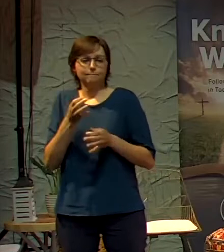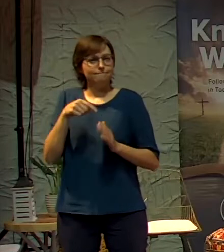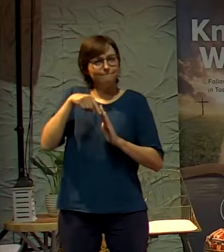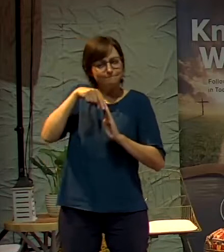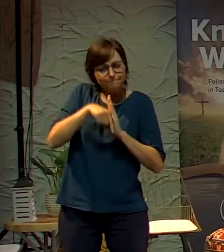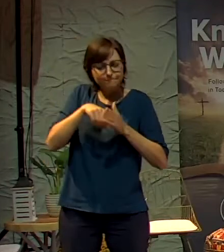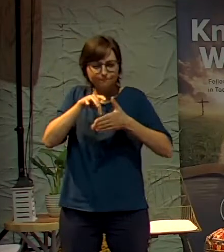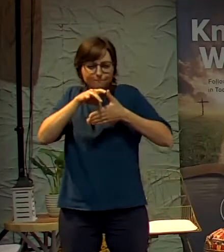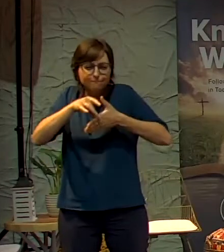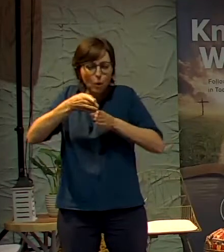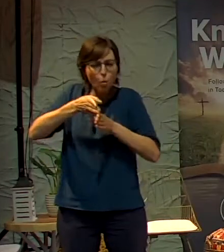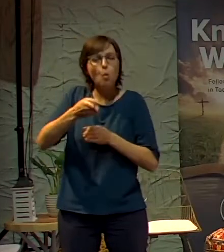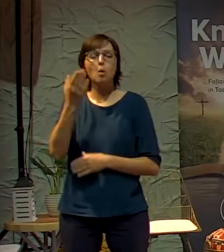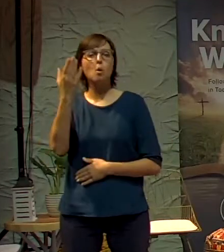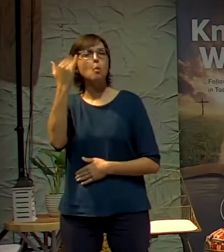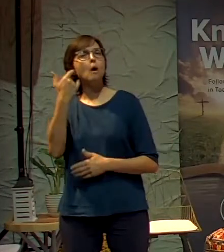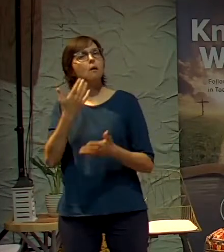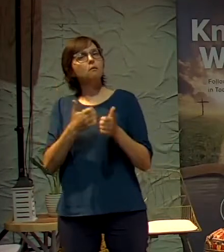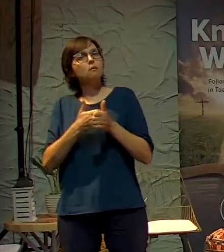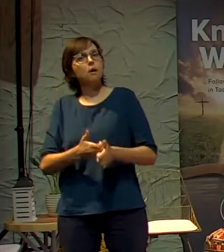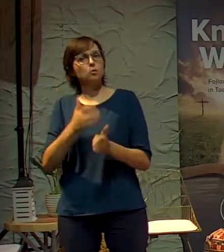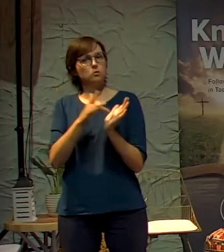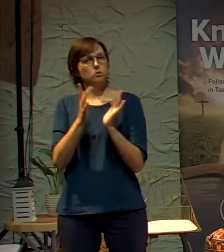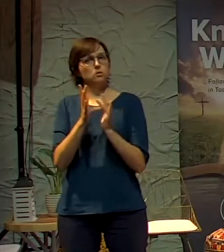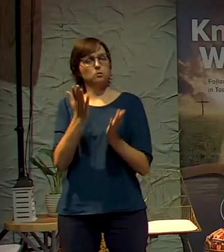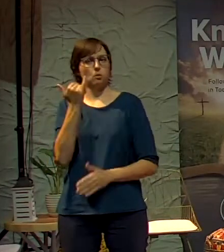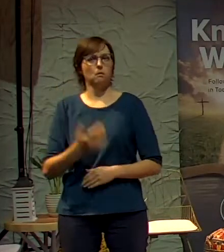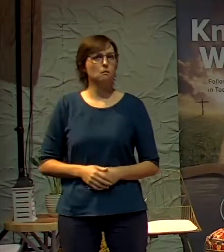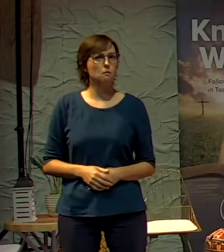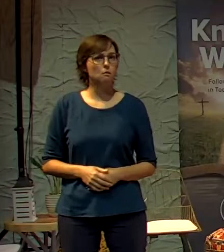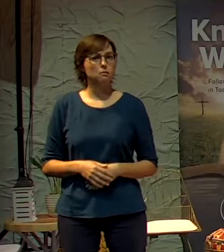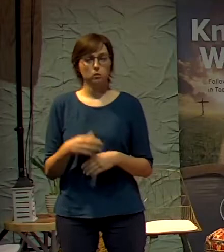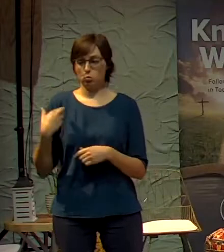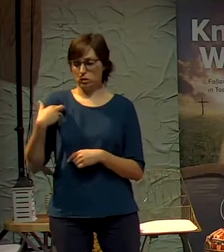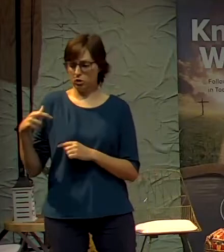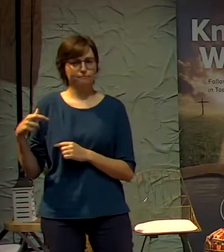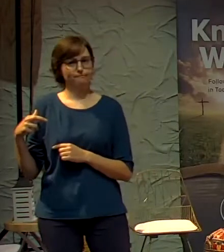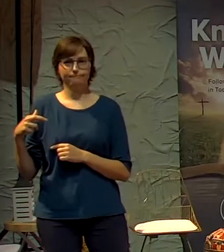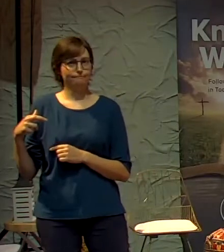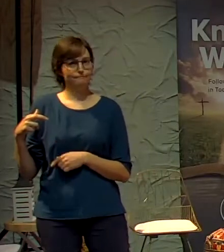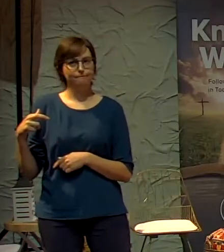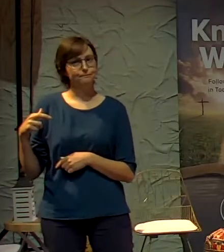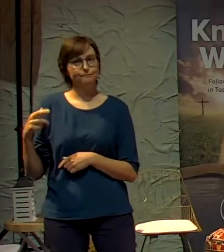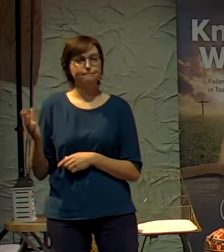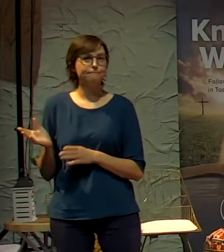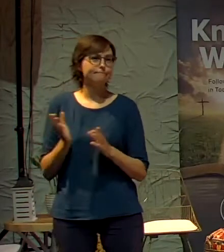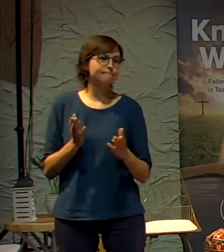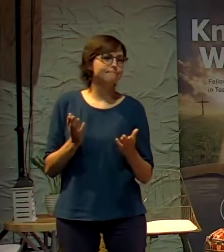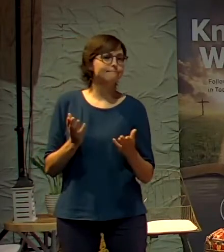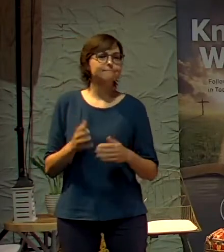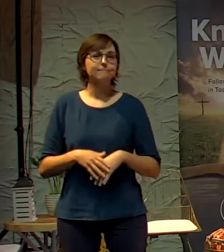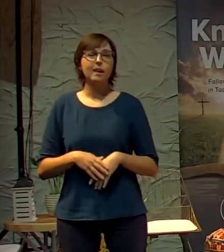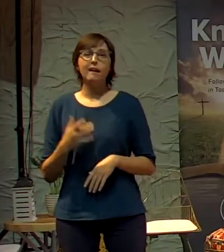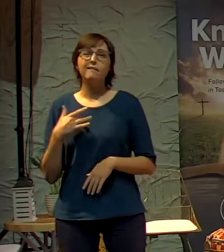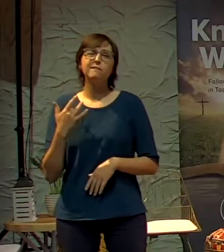at the very core why we want to follow Jesus exactly, right? It's not a religion. It's not a